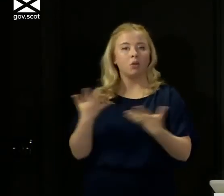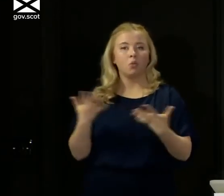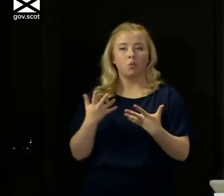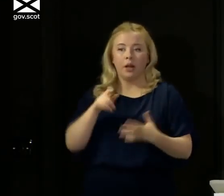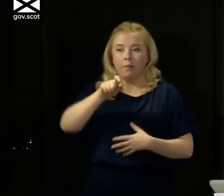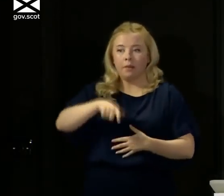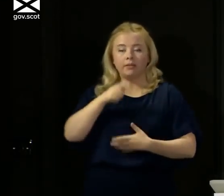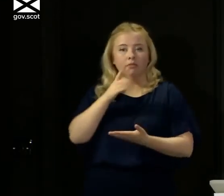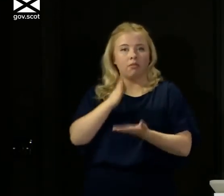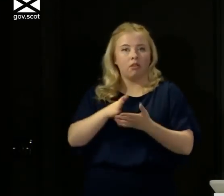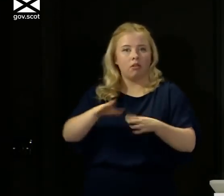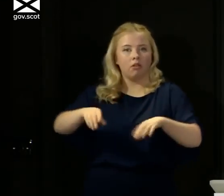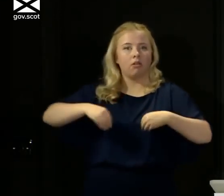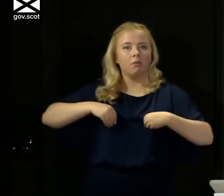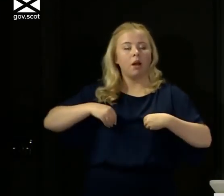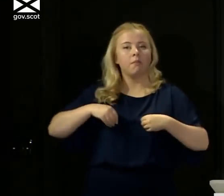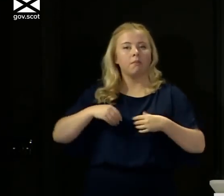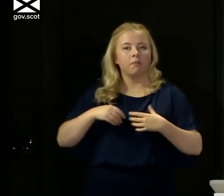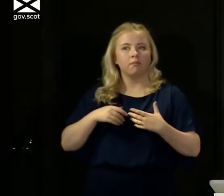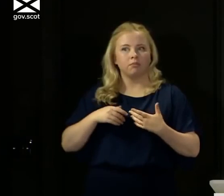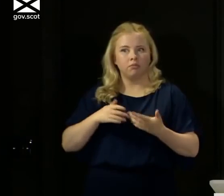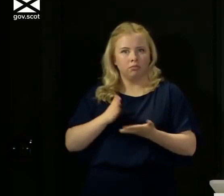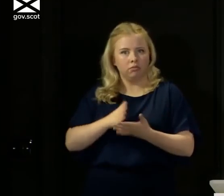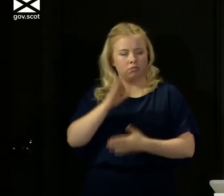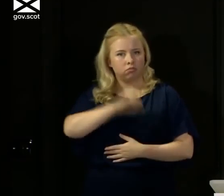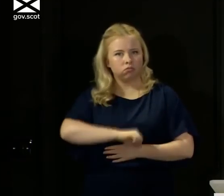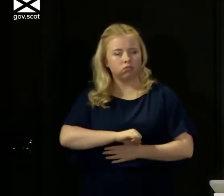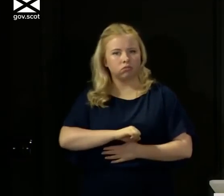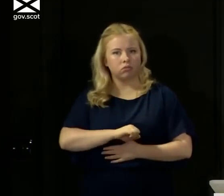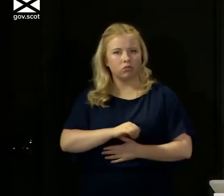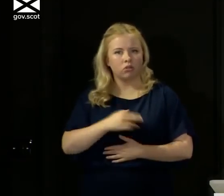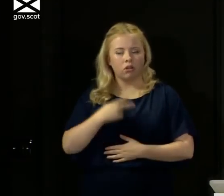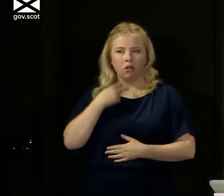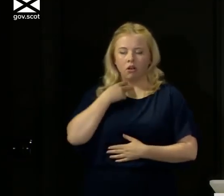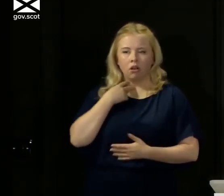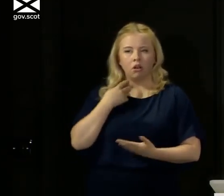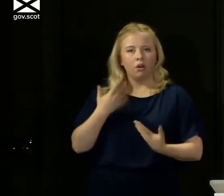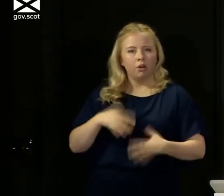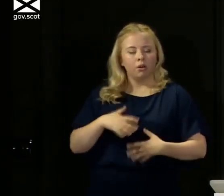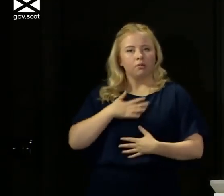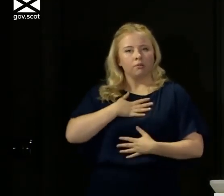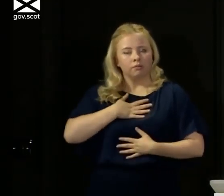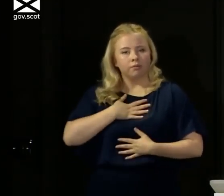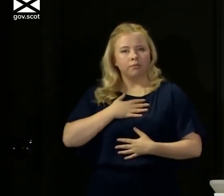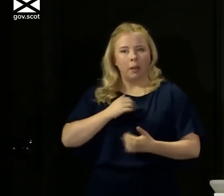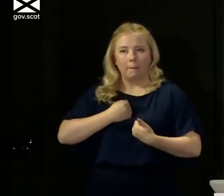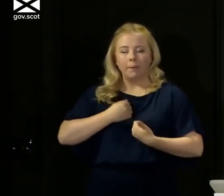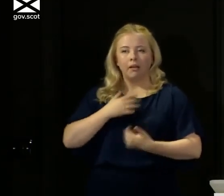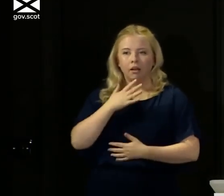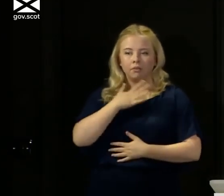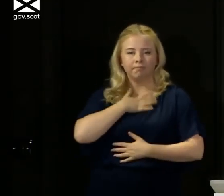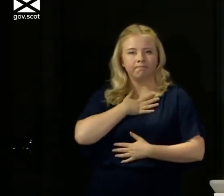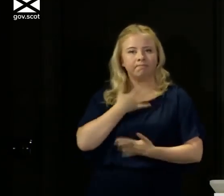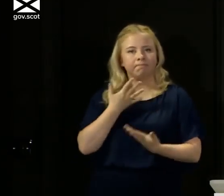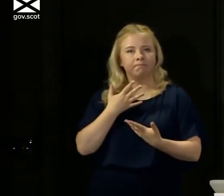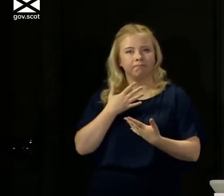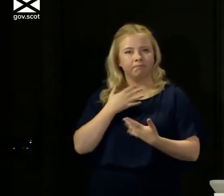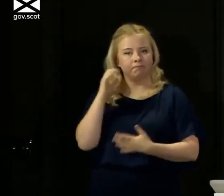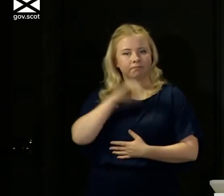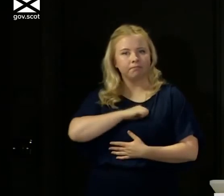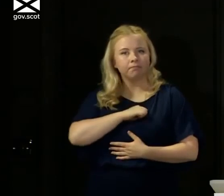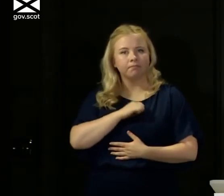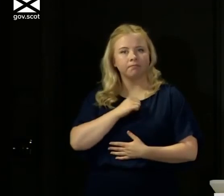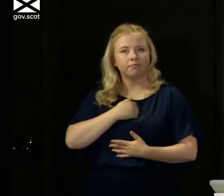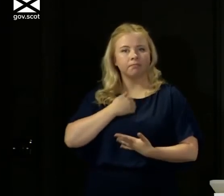the virus from, to be a tragedy and to be a source of real regret. And my condolences and sympathies are all